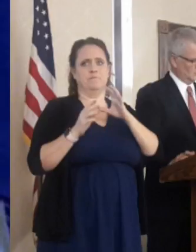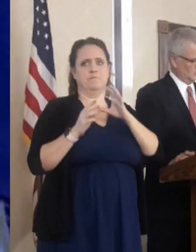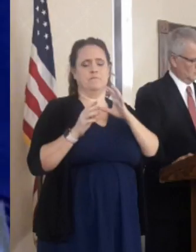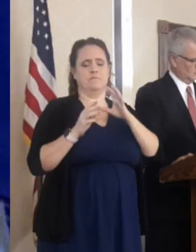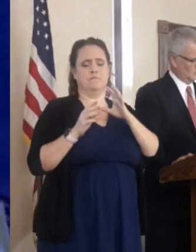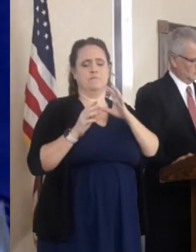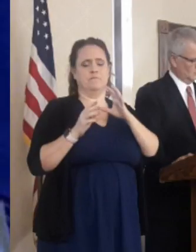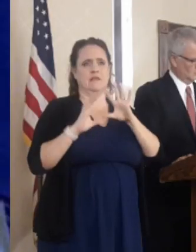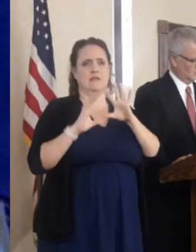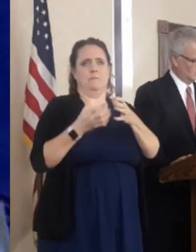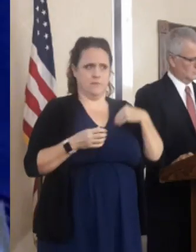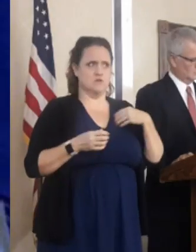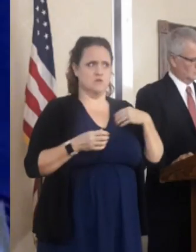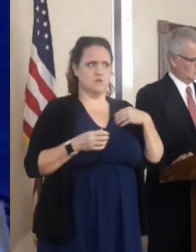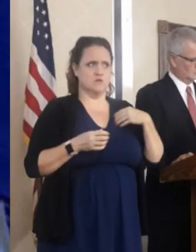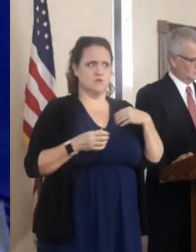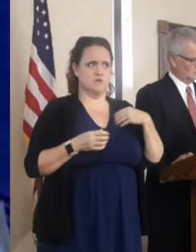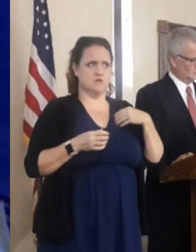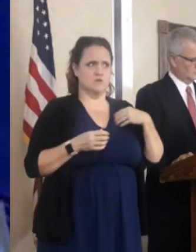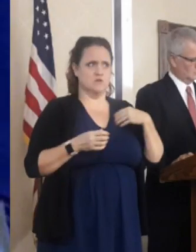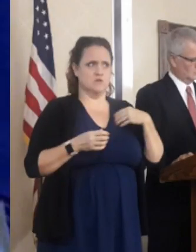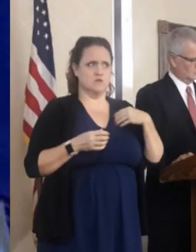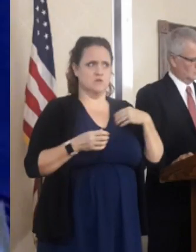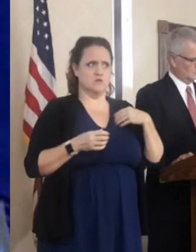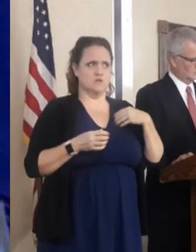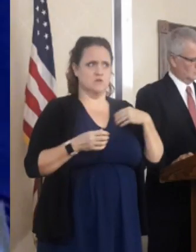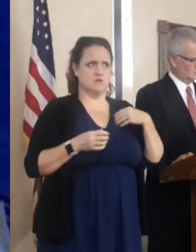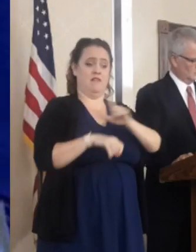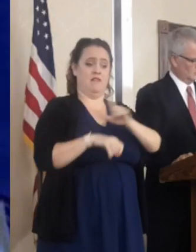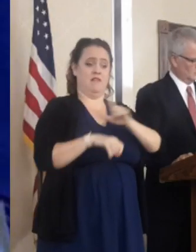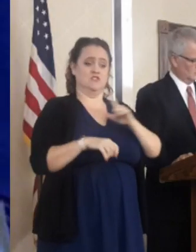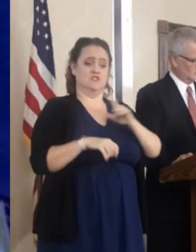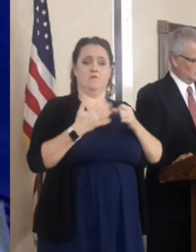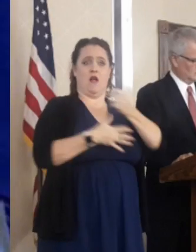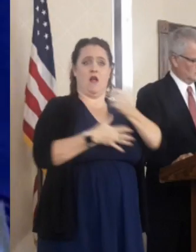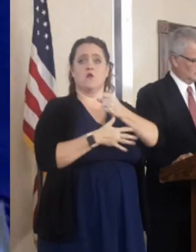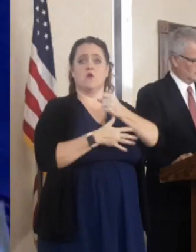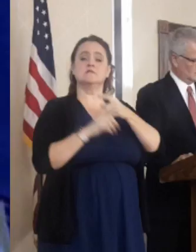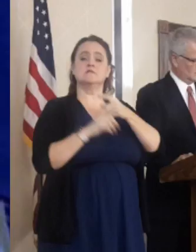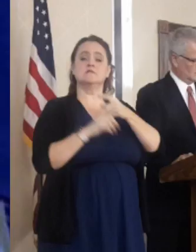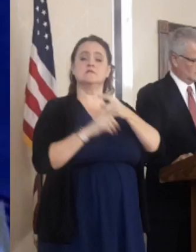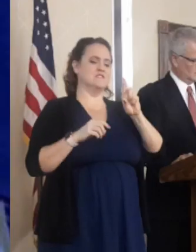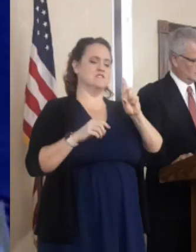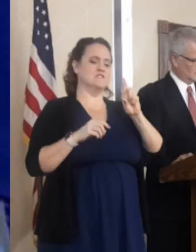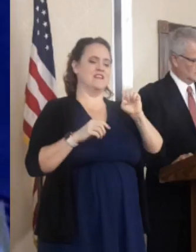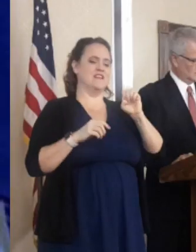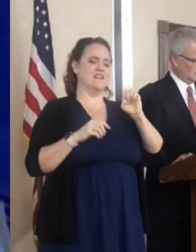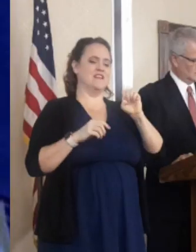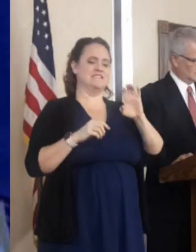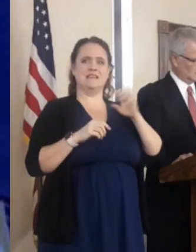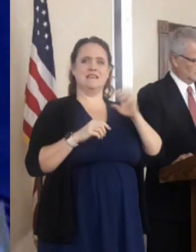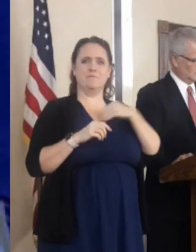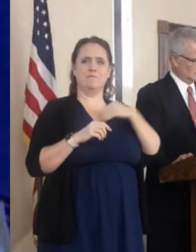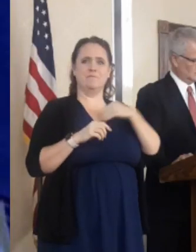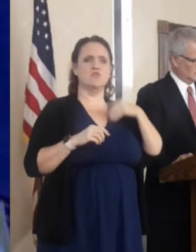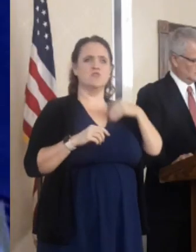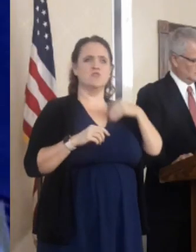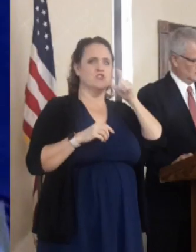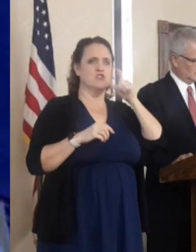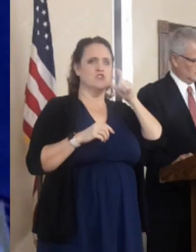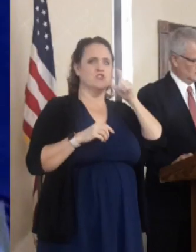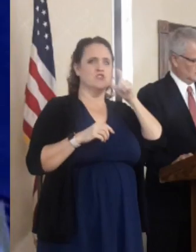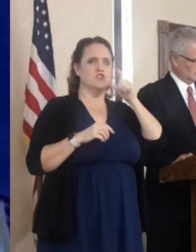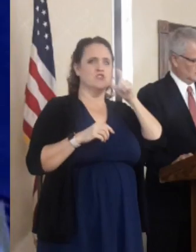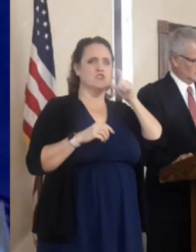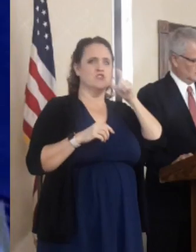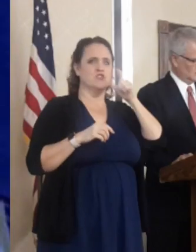legislative priorities, but weren't able to work with the committee. An SREC member does not need to be barred from working on this committee. The integrity level here